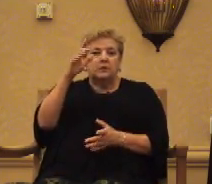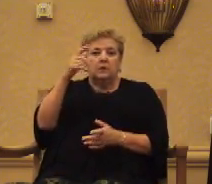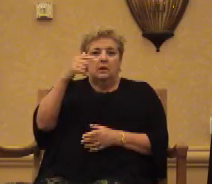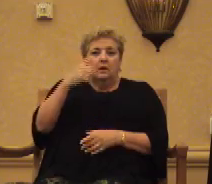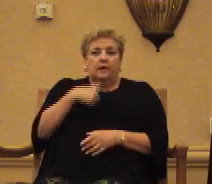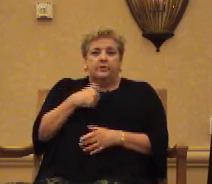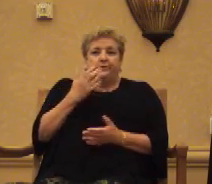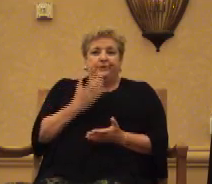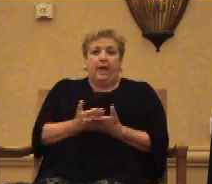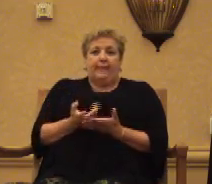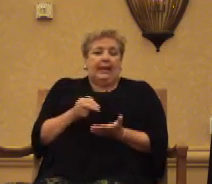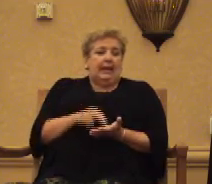again. You know,